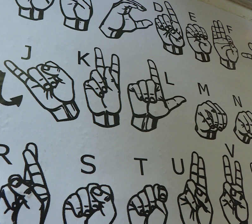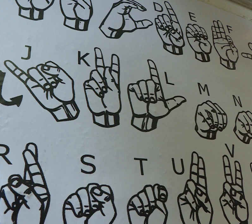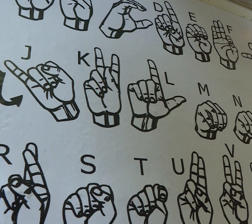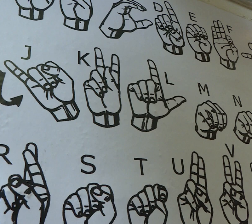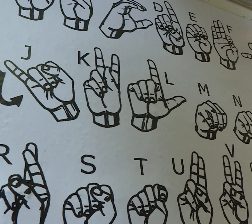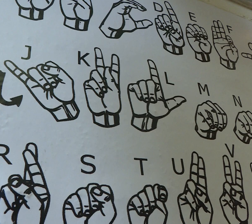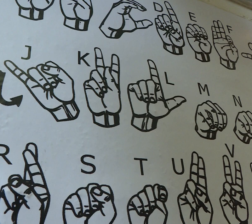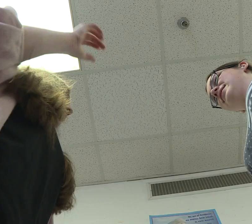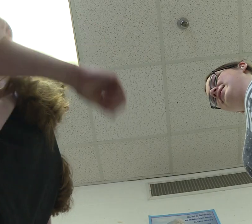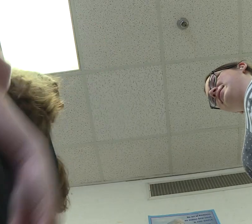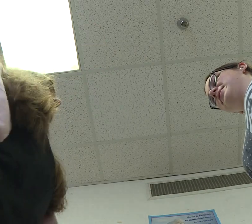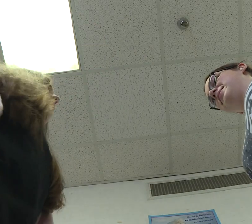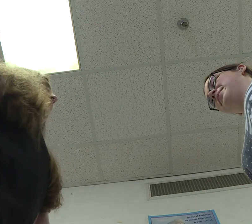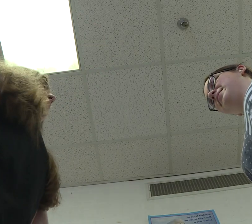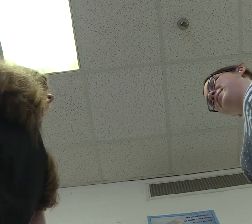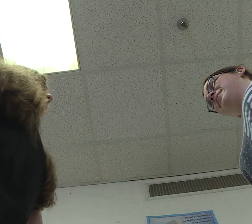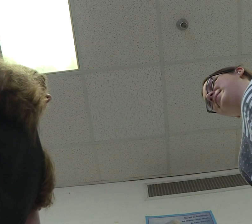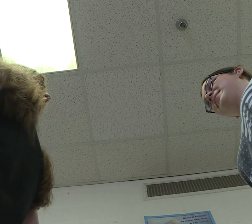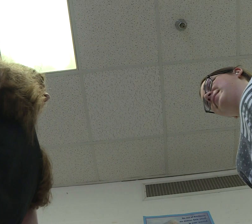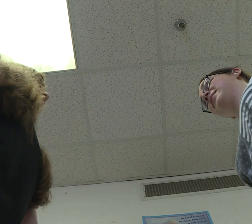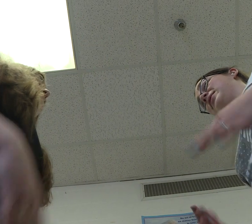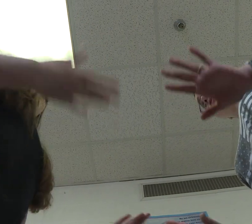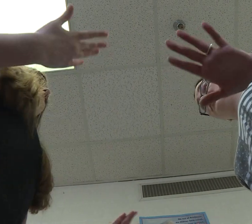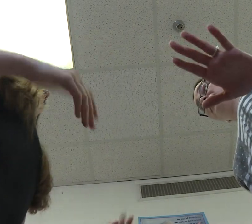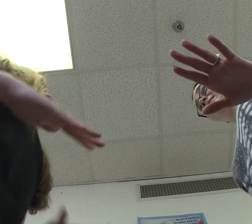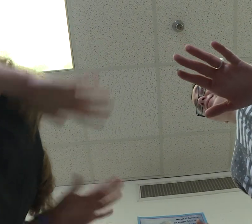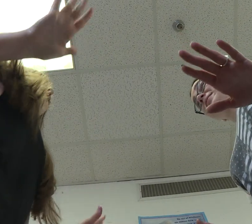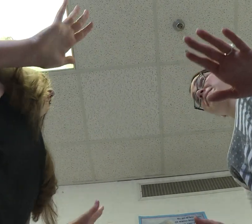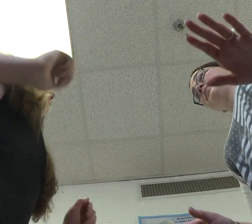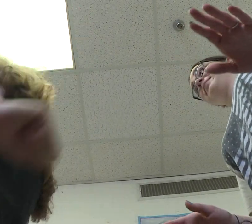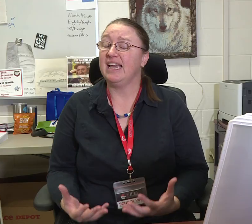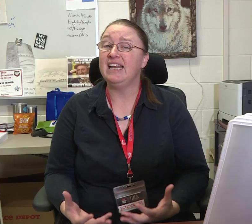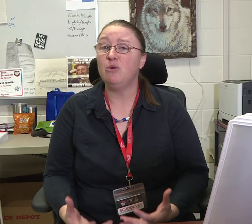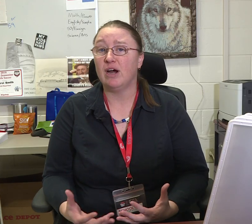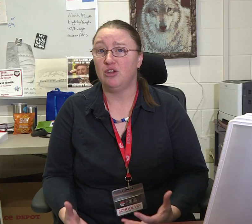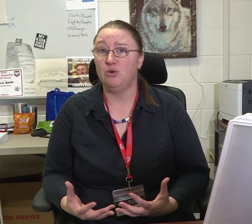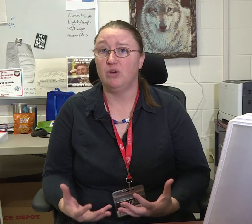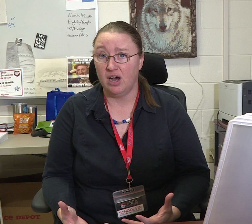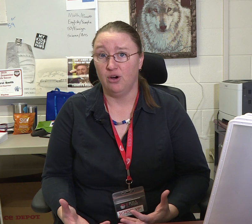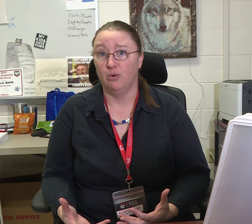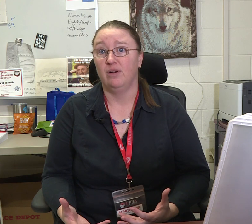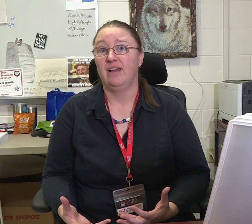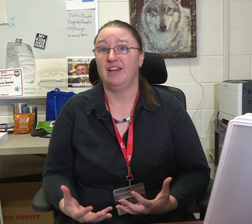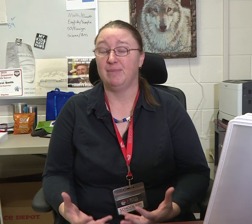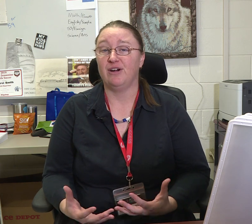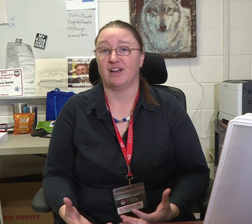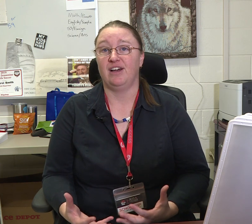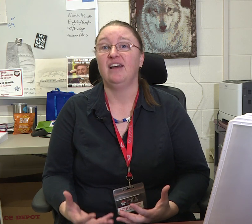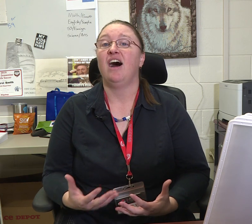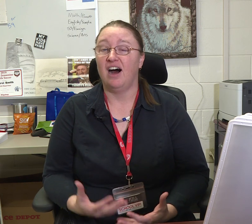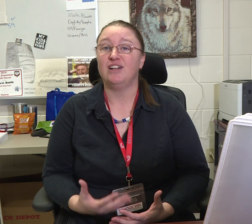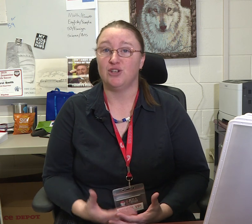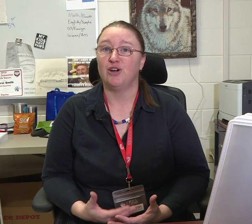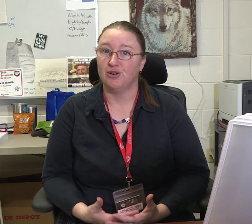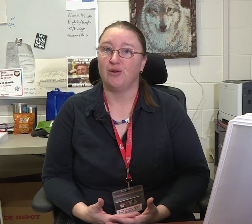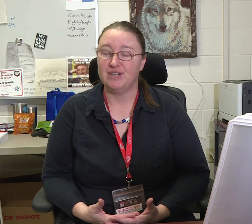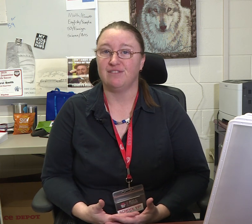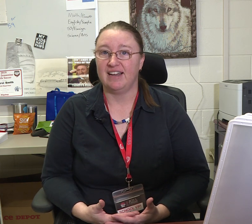world language credit, right up there with Spanish and French. Anywhere you go in America, odds are you're going to find